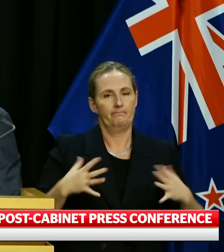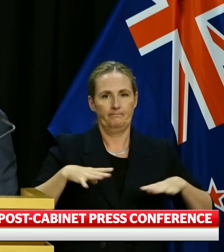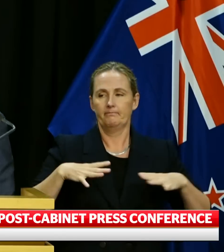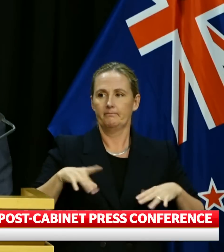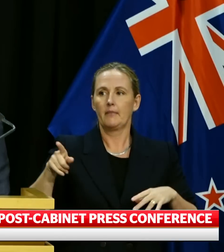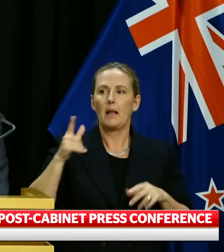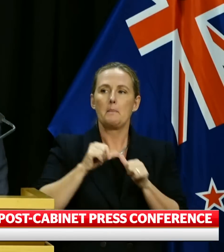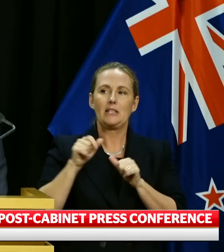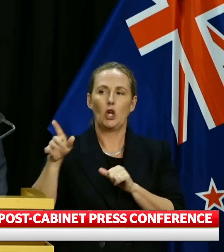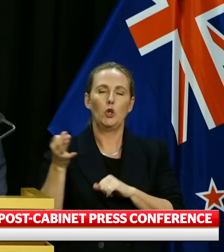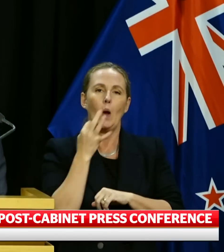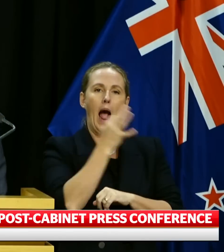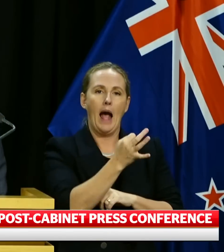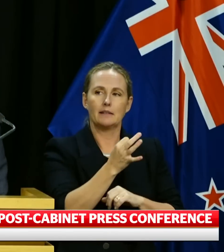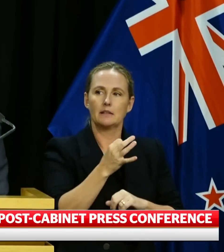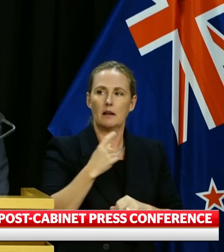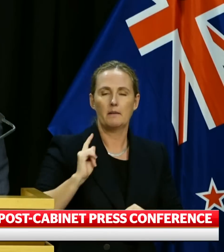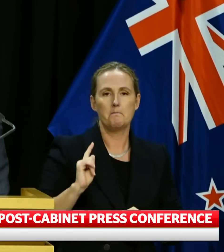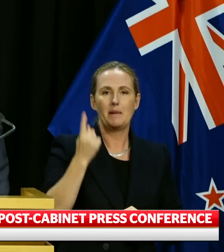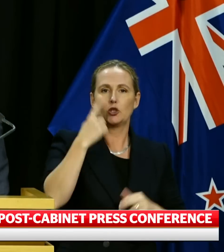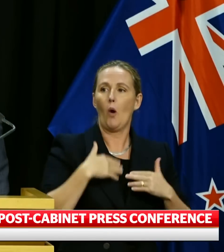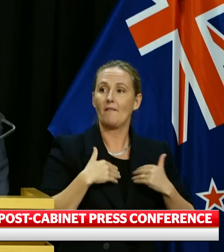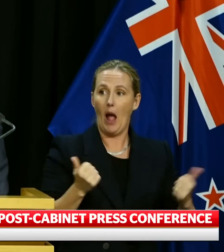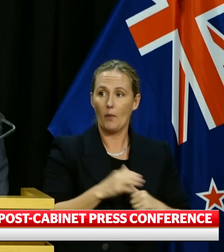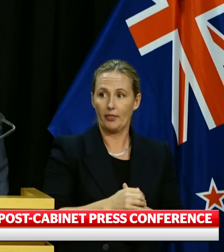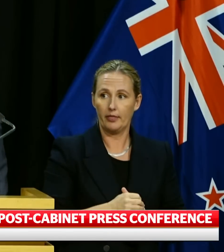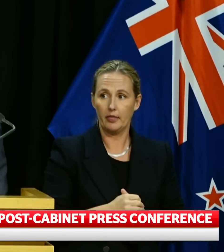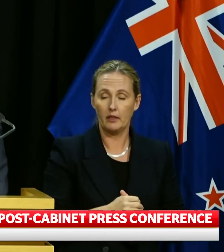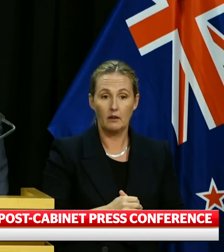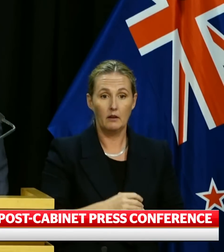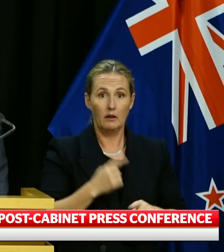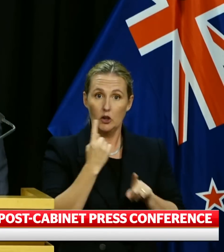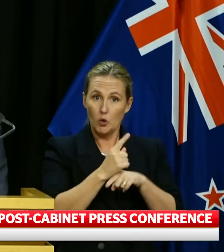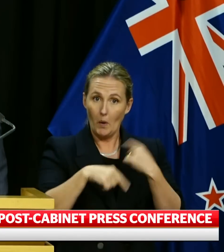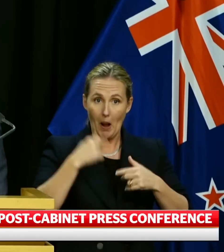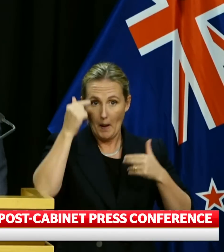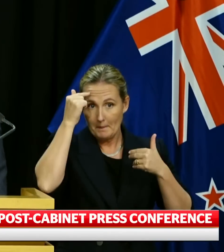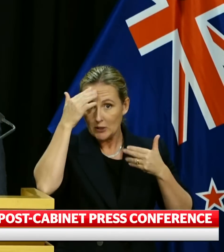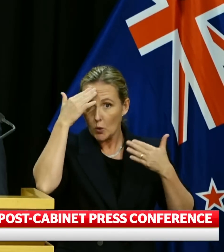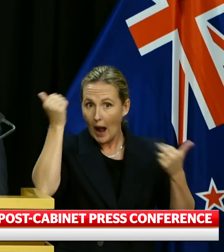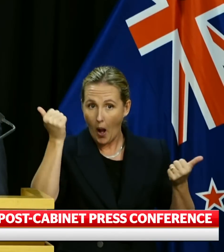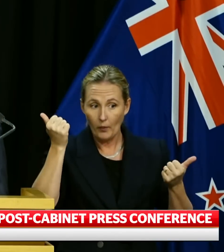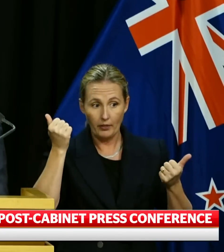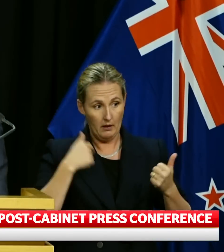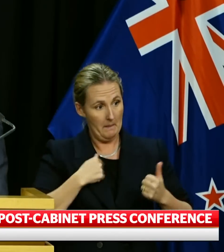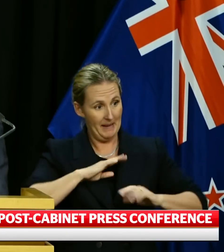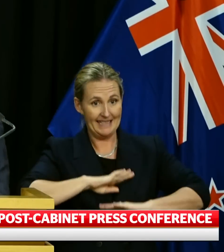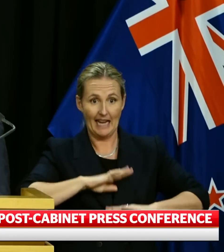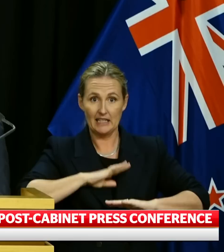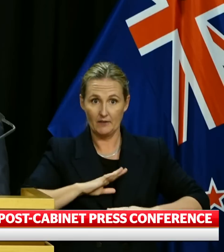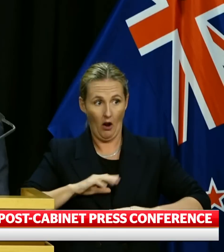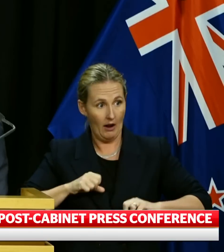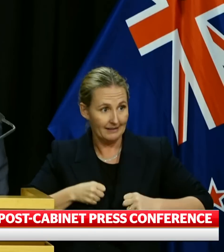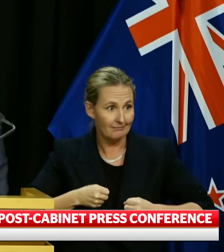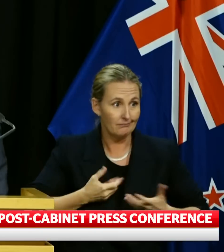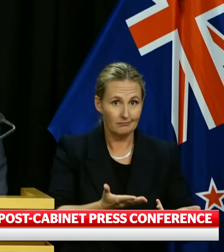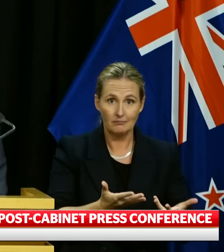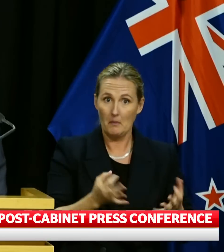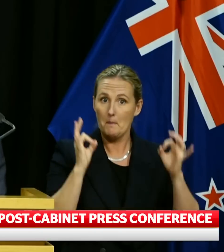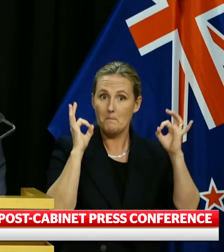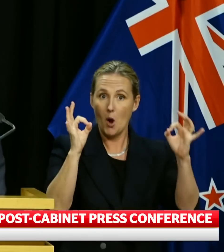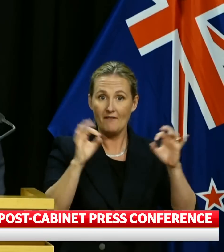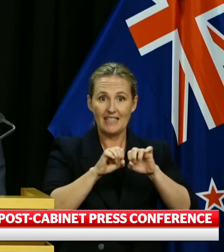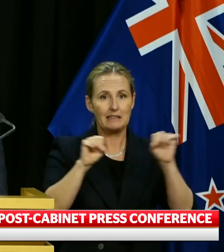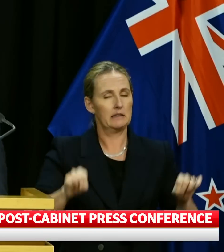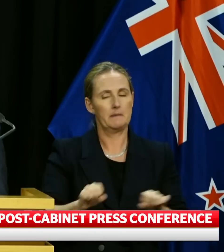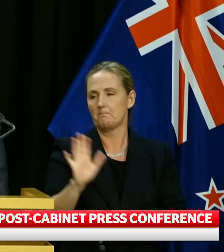Health. In terms of the work around mental health, am I satisfied that we've delivered everything that we're setting out to do, that we've got the system to the point where it